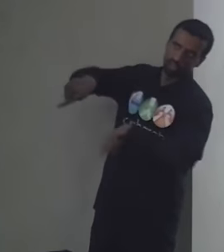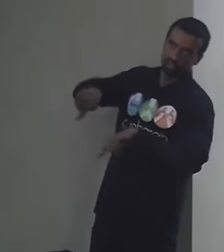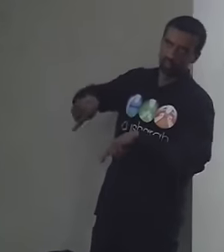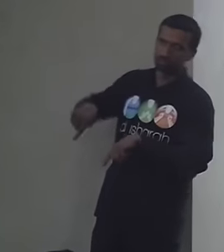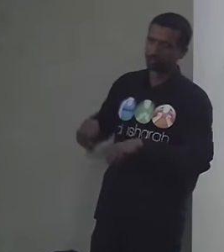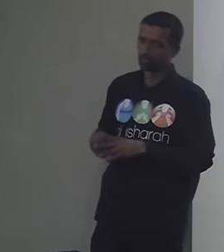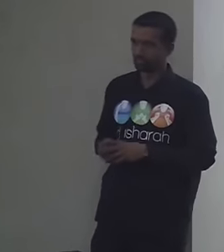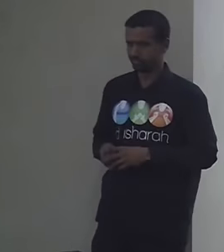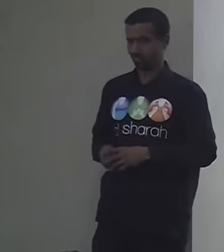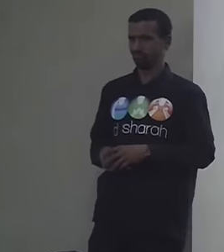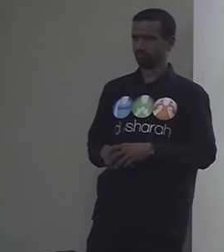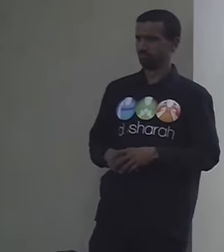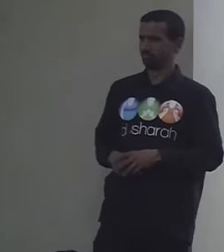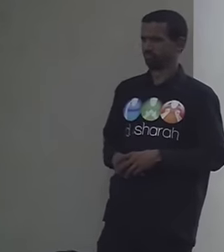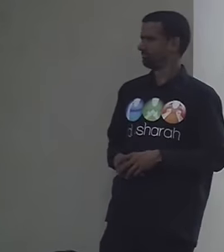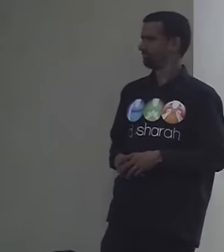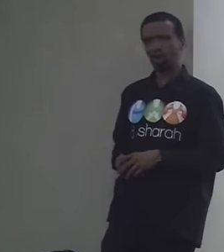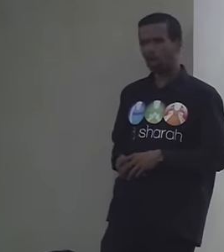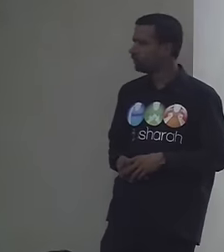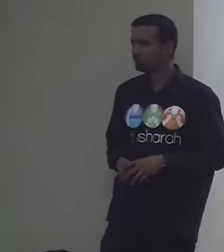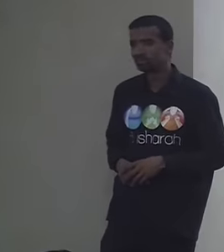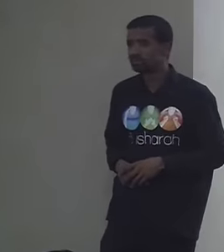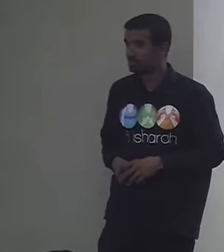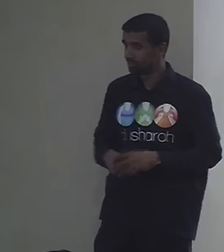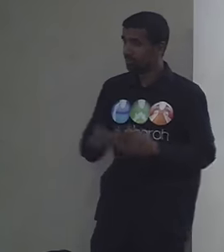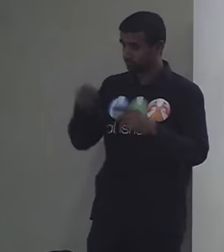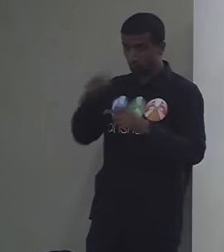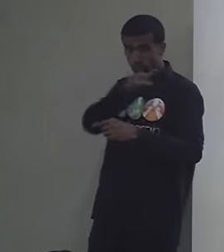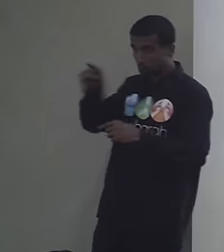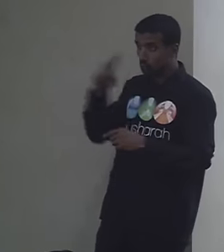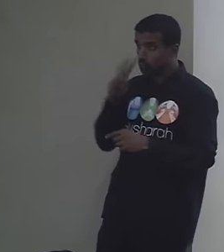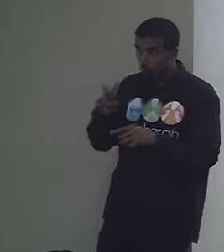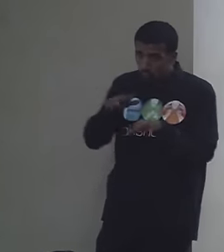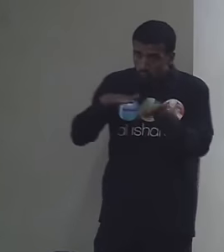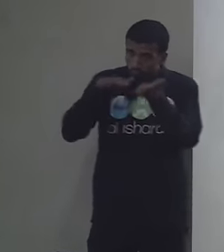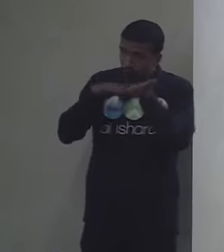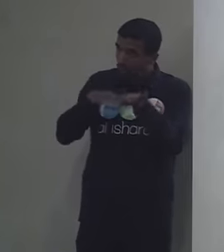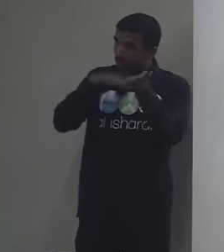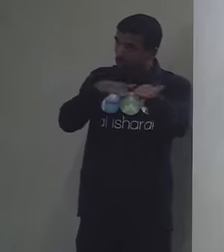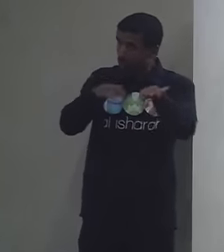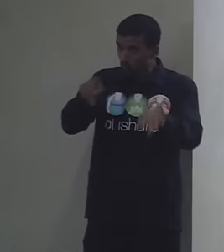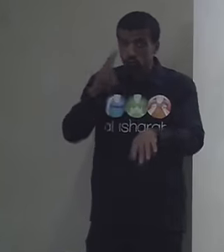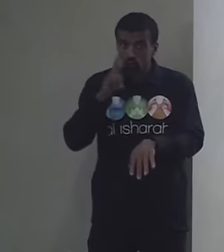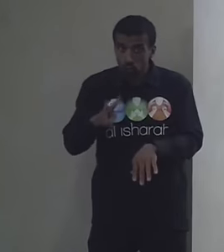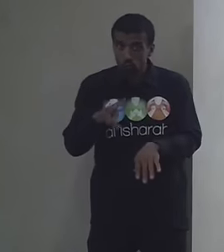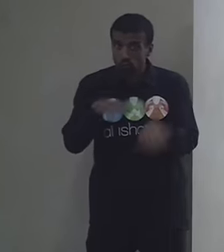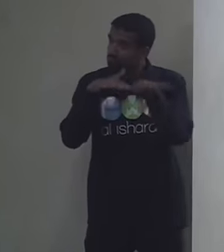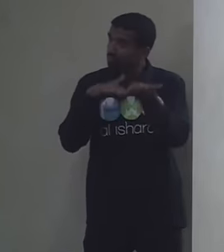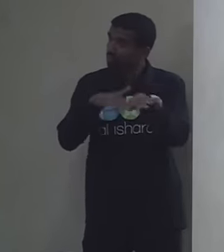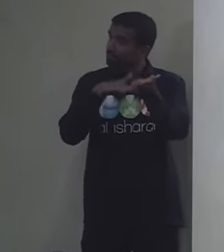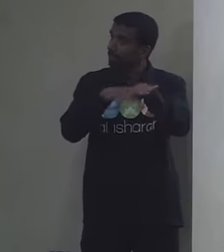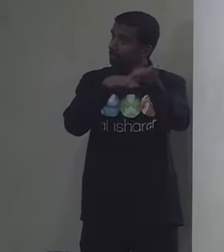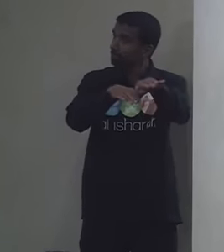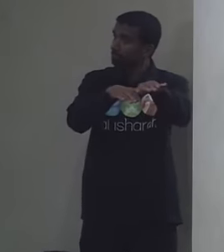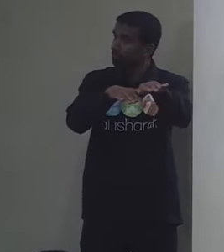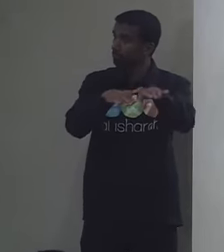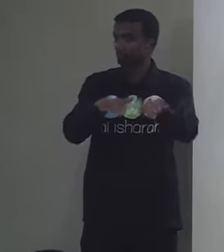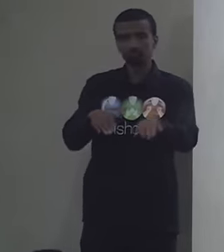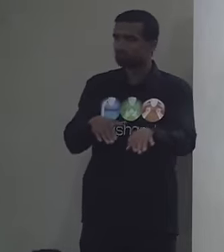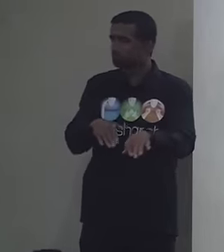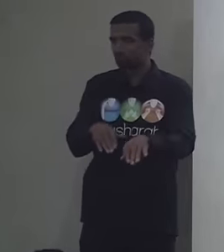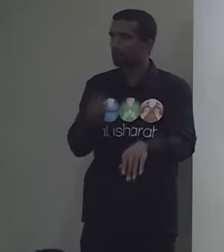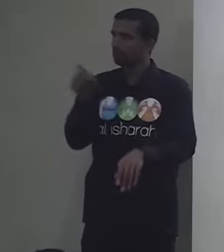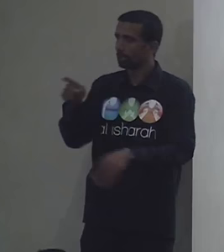Did you see the traffic jam? No. You heard from a reliable source that was good enough for you, and you